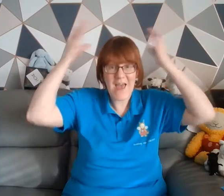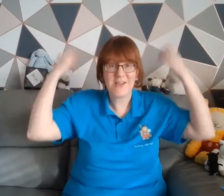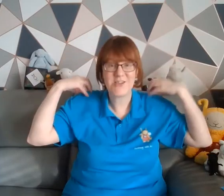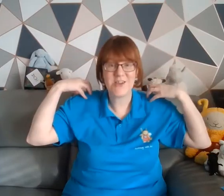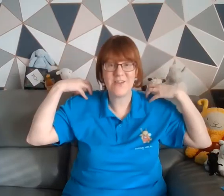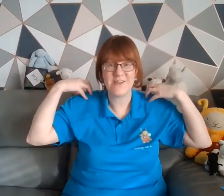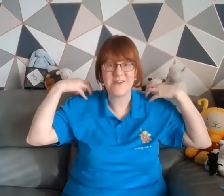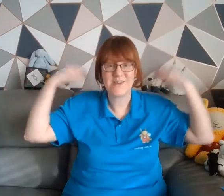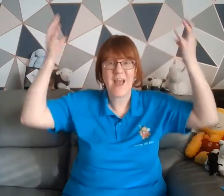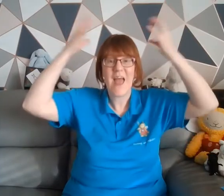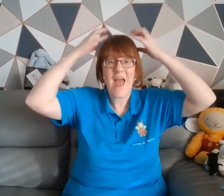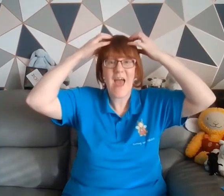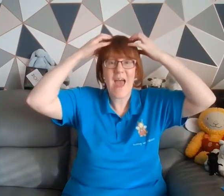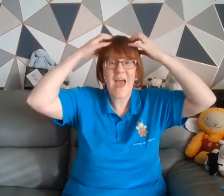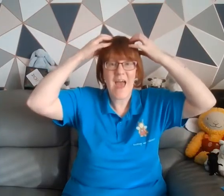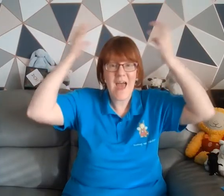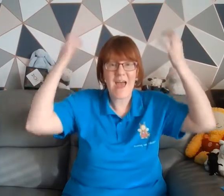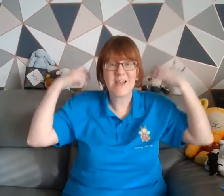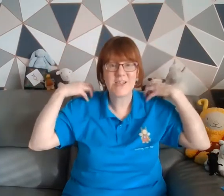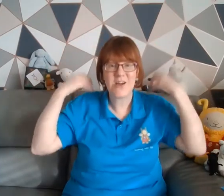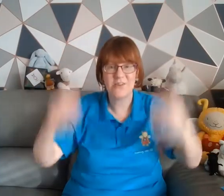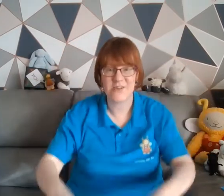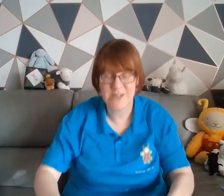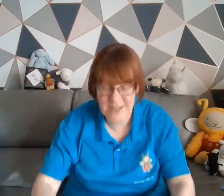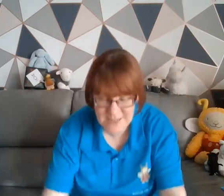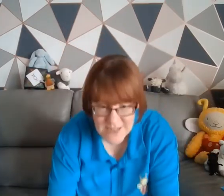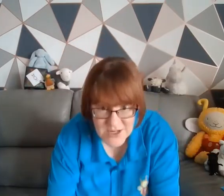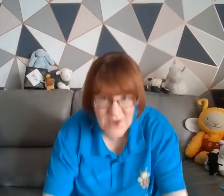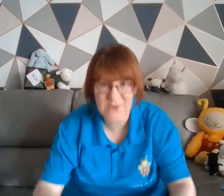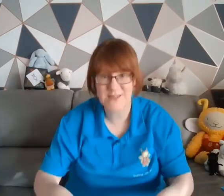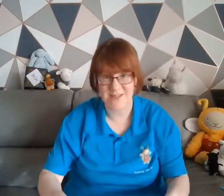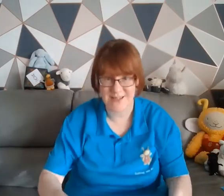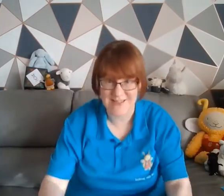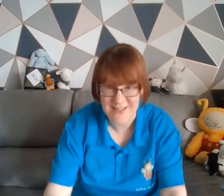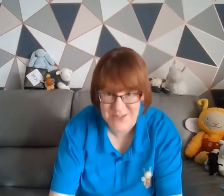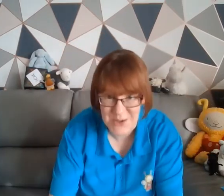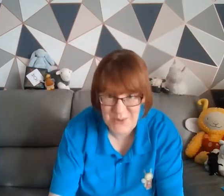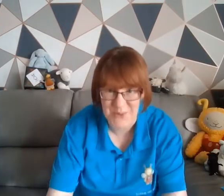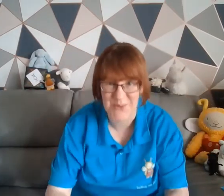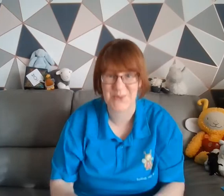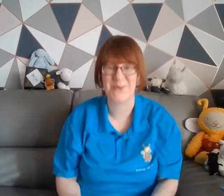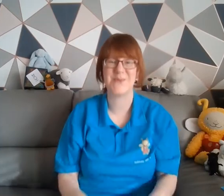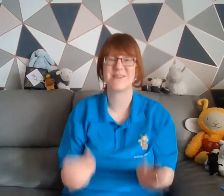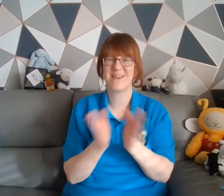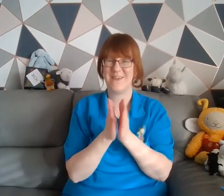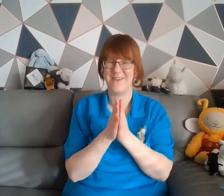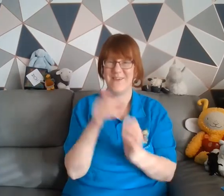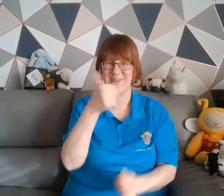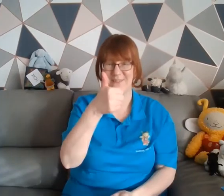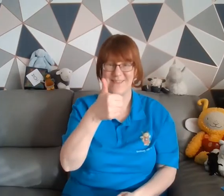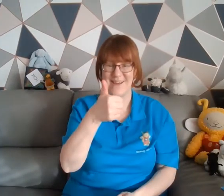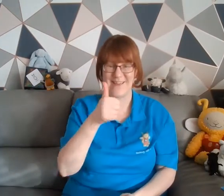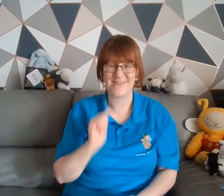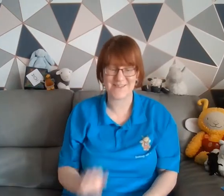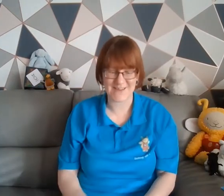Head, shoulders, head, shoulders, knees and toes. Well done, that was really